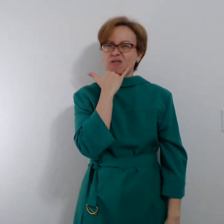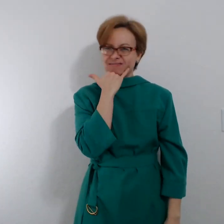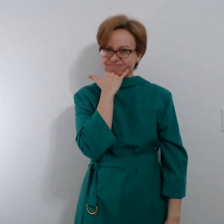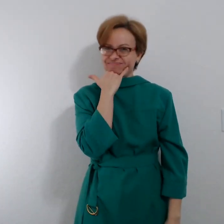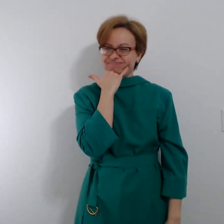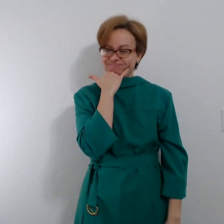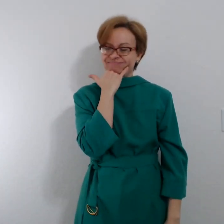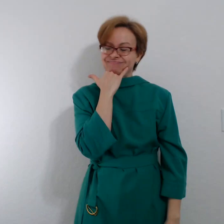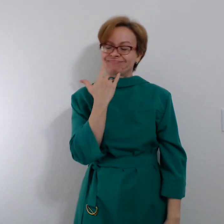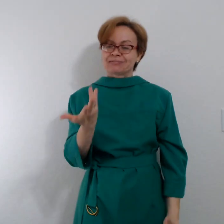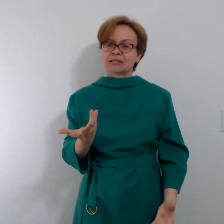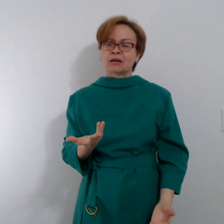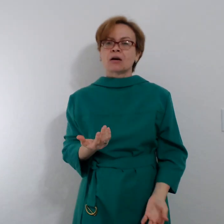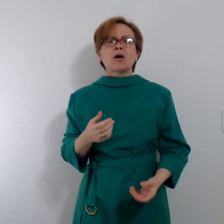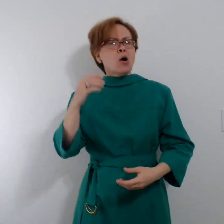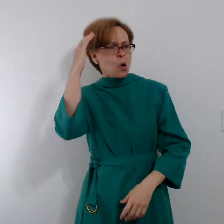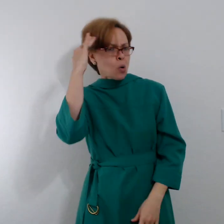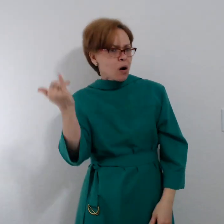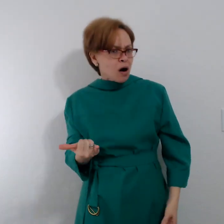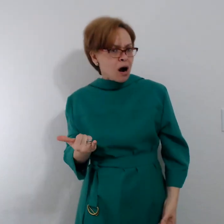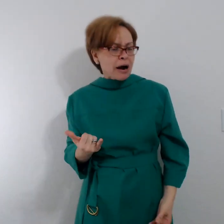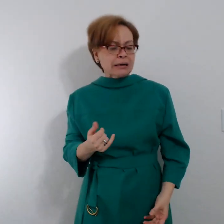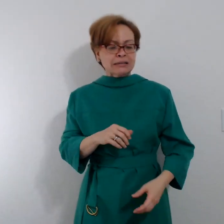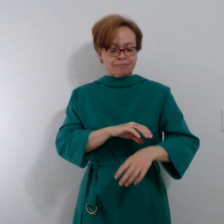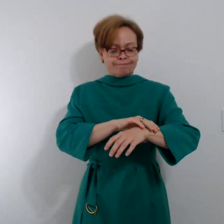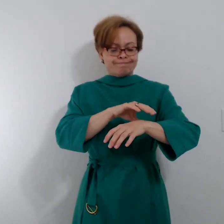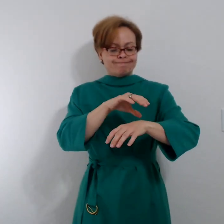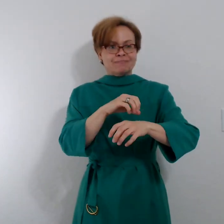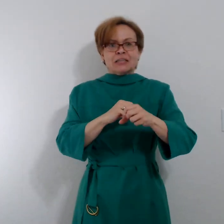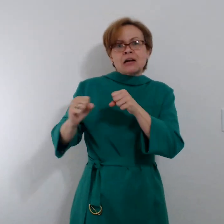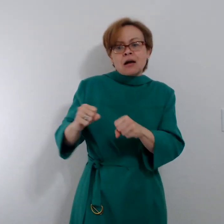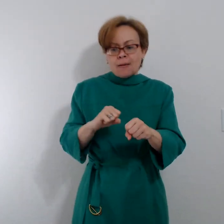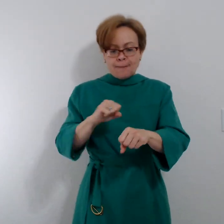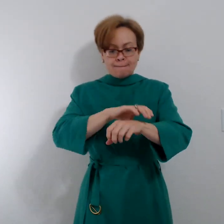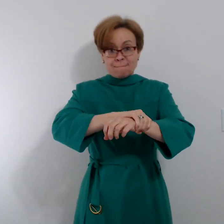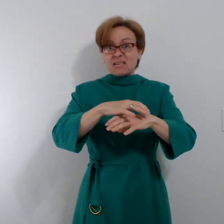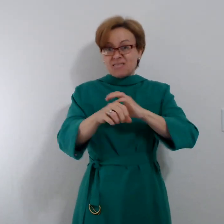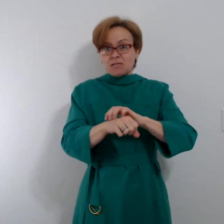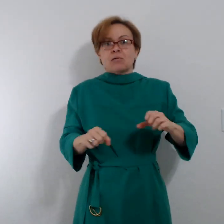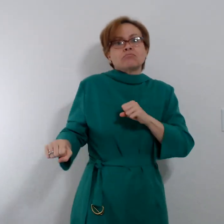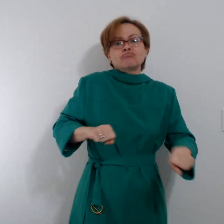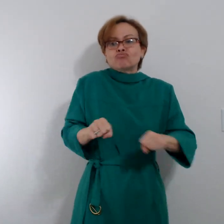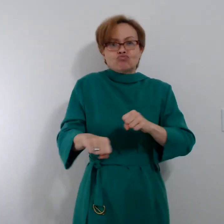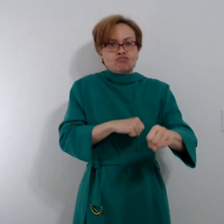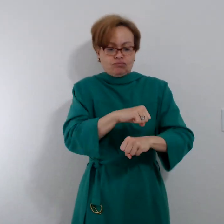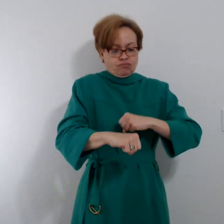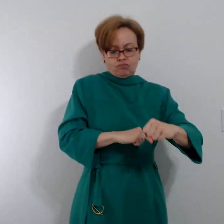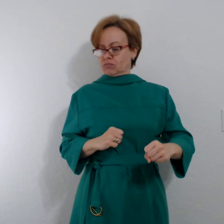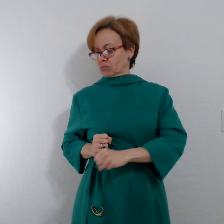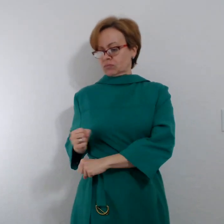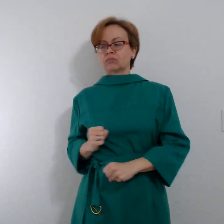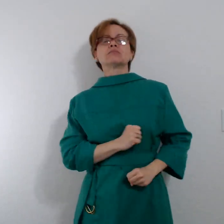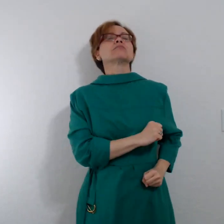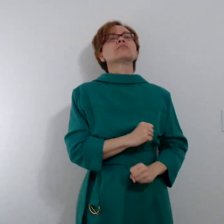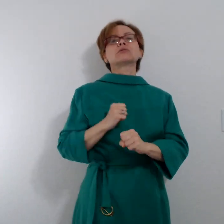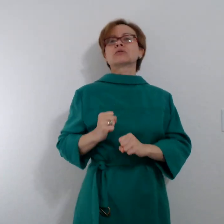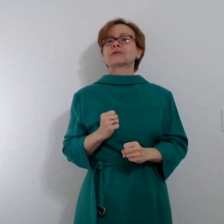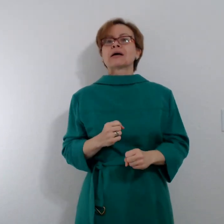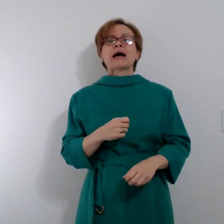Because of the movement, I was wasting oxygen, and by 7 minutes, I had gone into